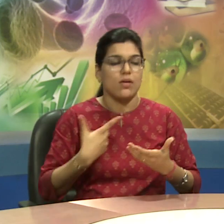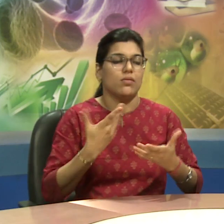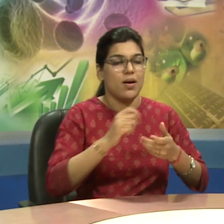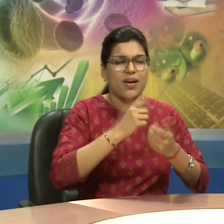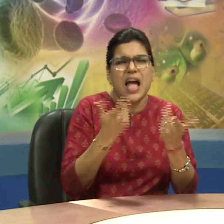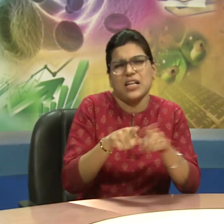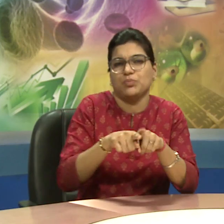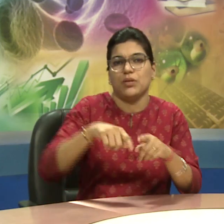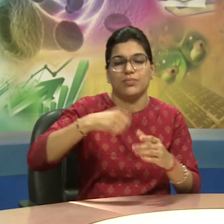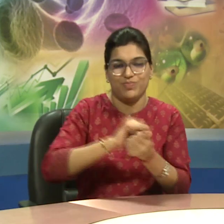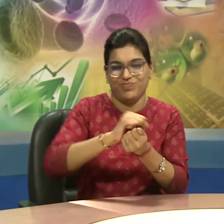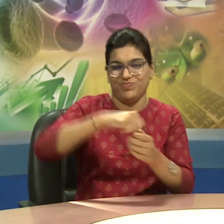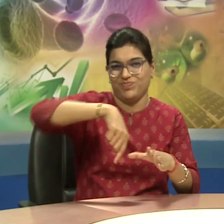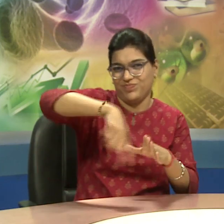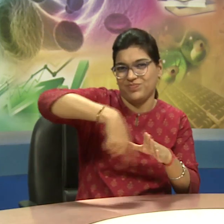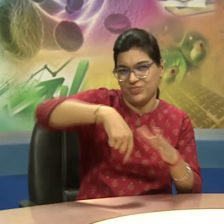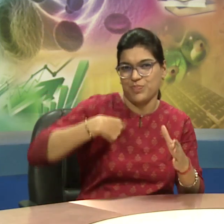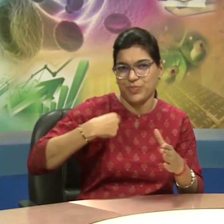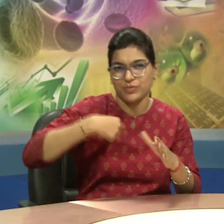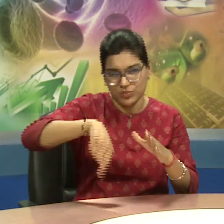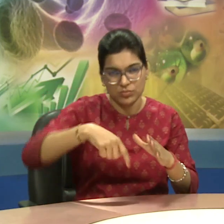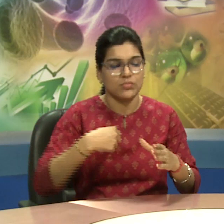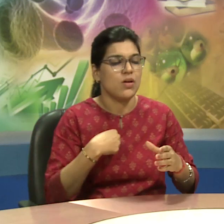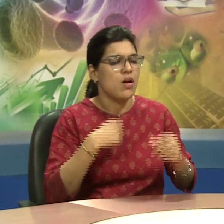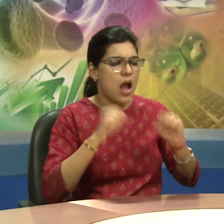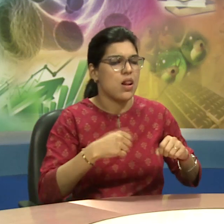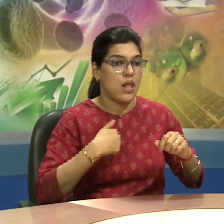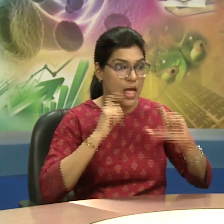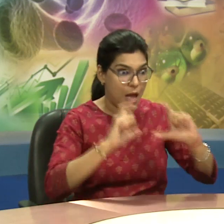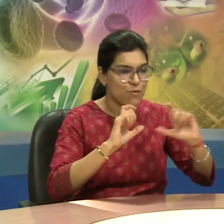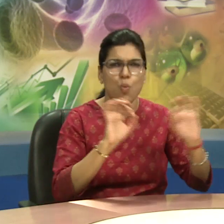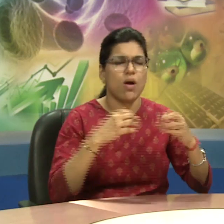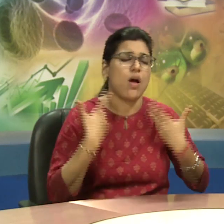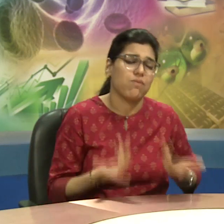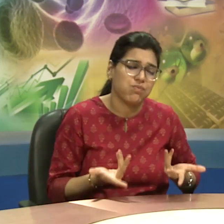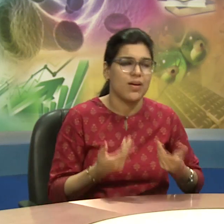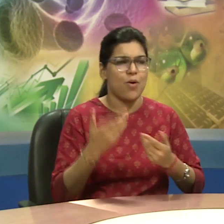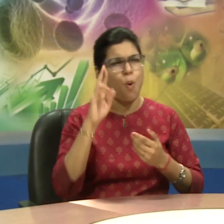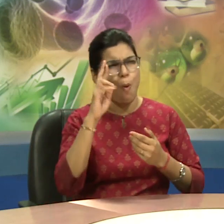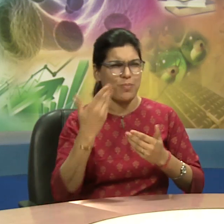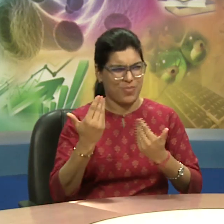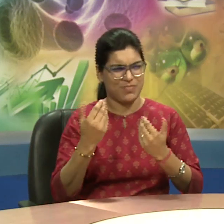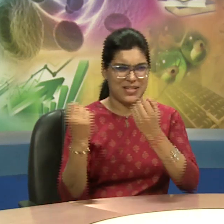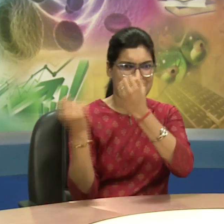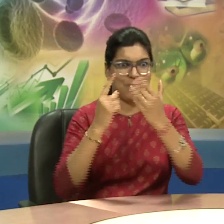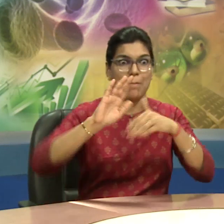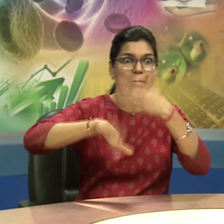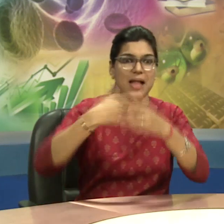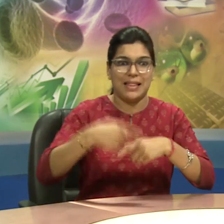replaced during the guarantee period. For example, you bought a washing machine